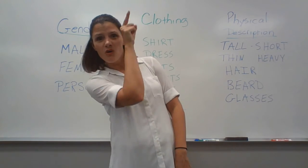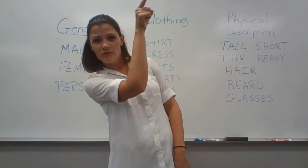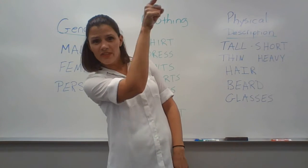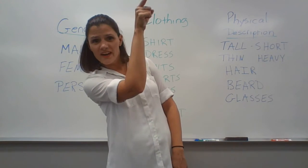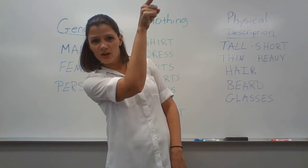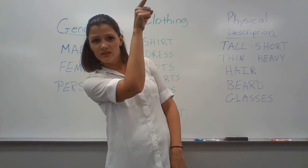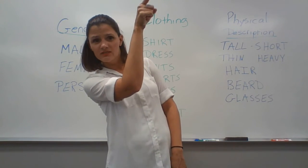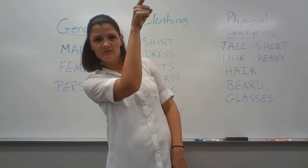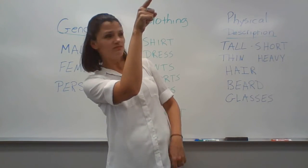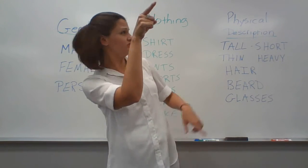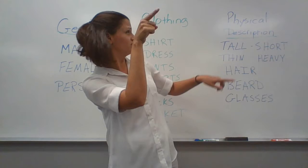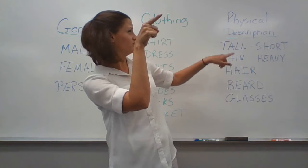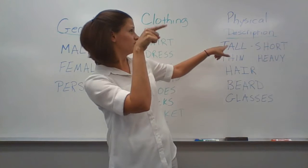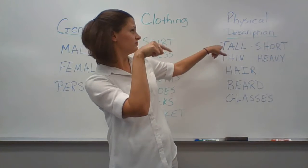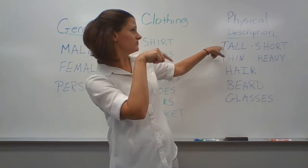over there.